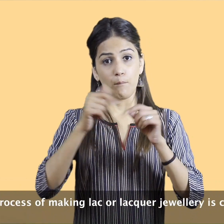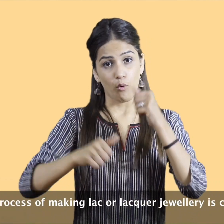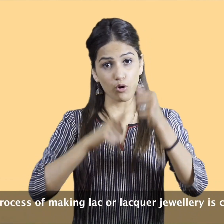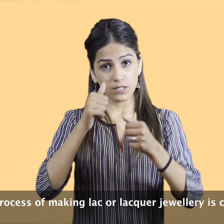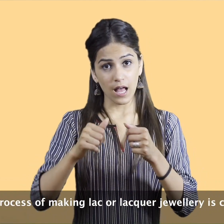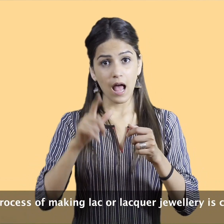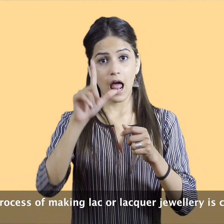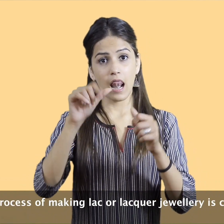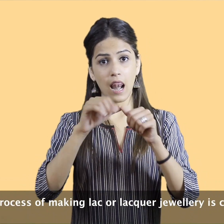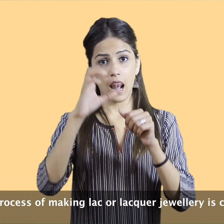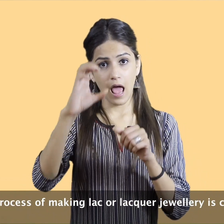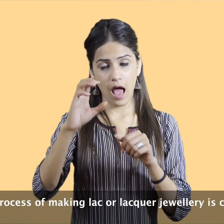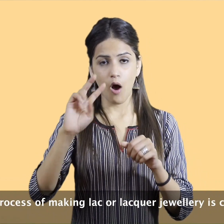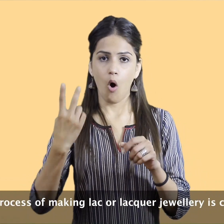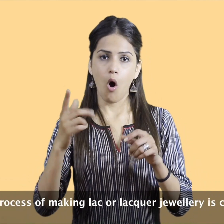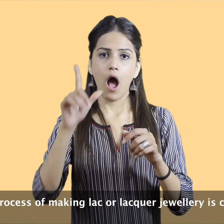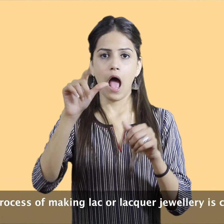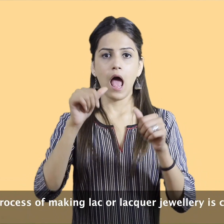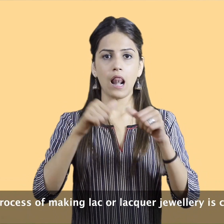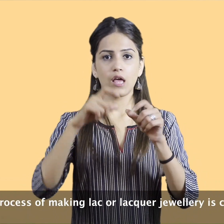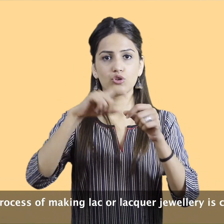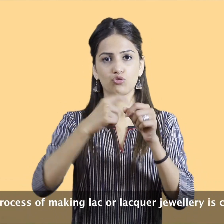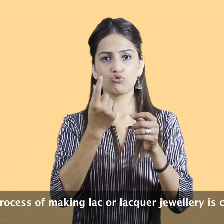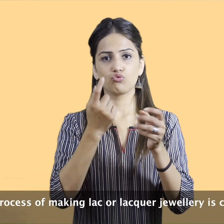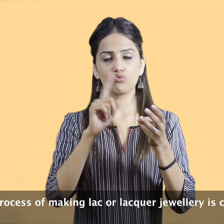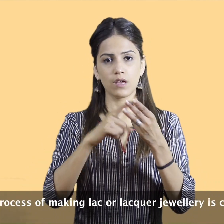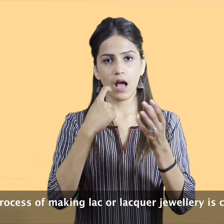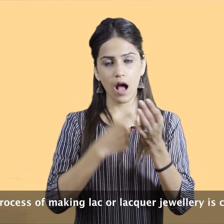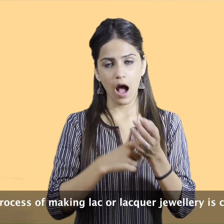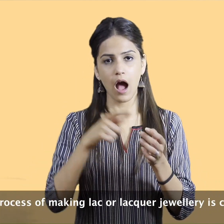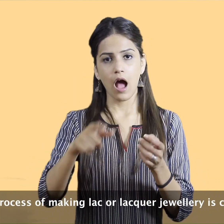The process of making lak or lacquer jewelry is complex.